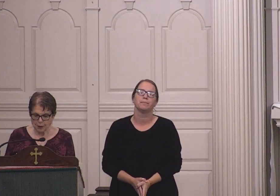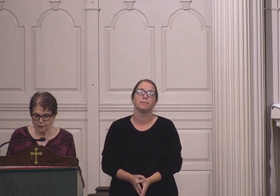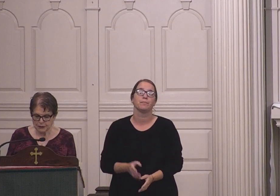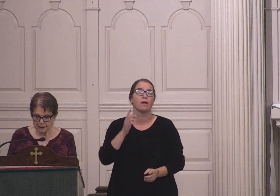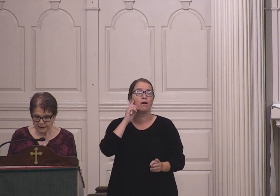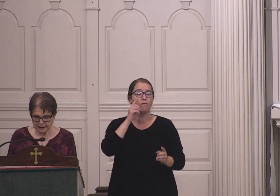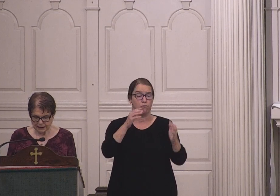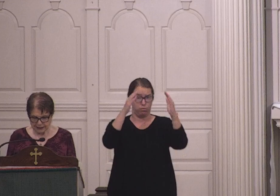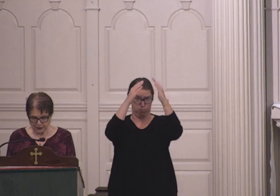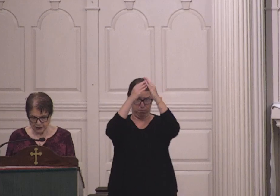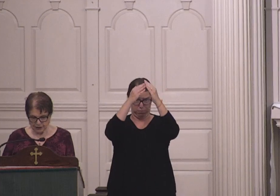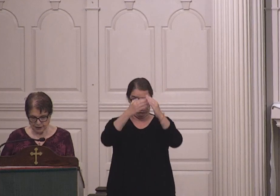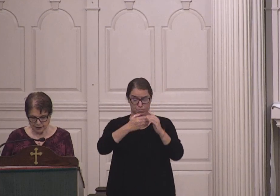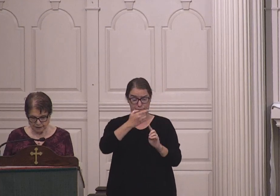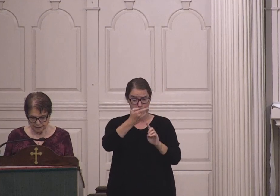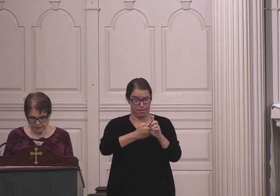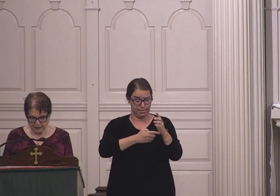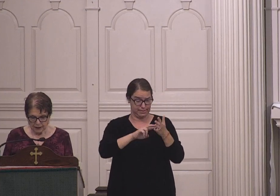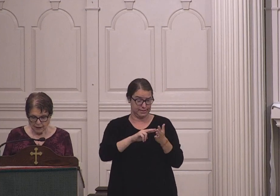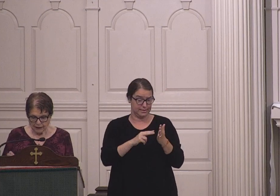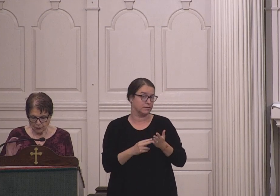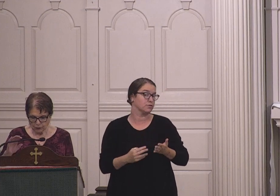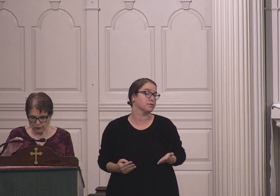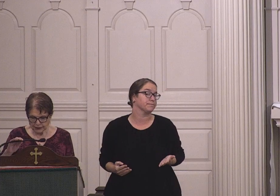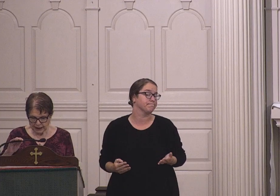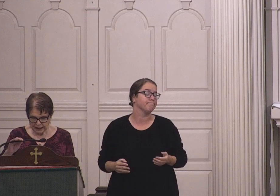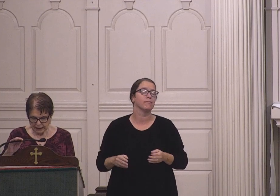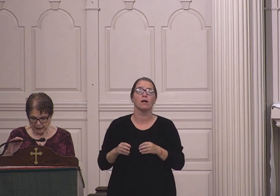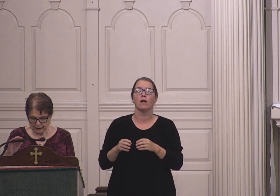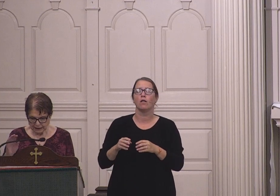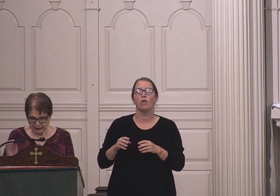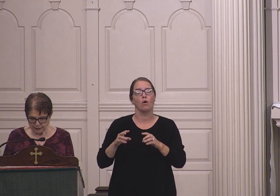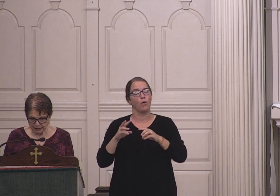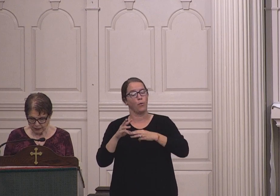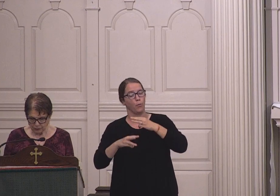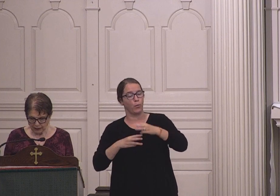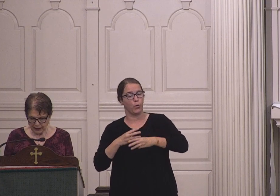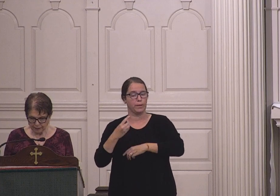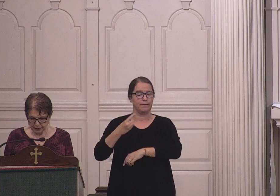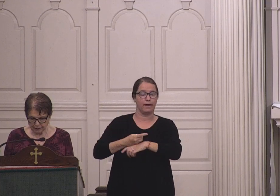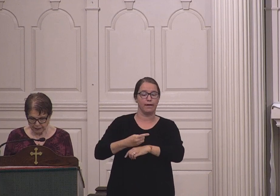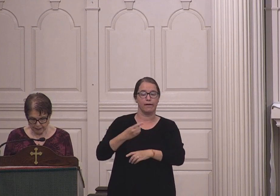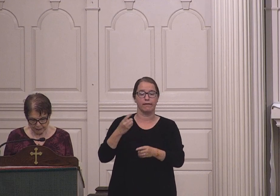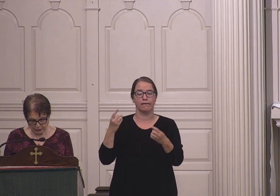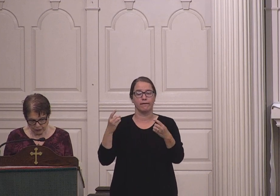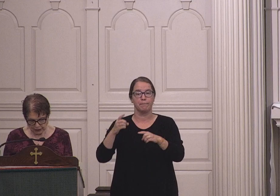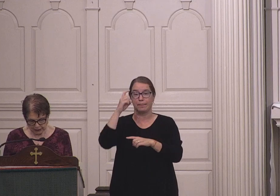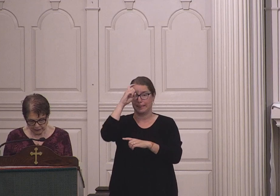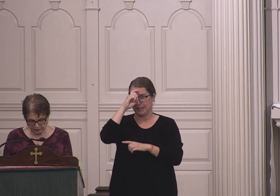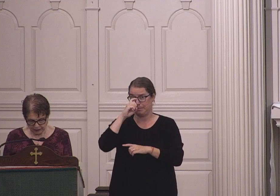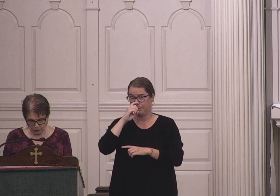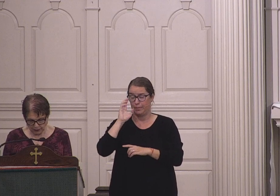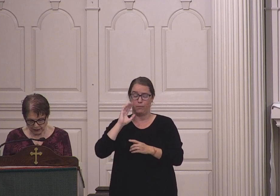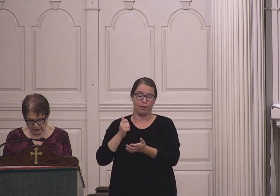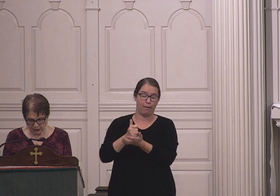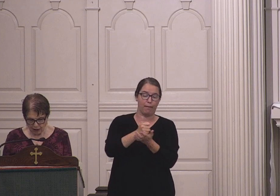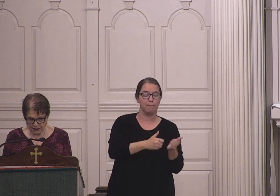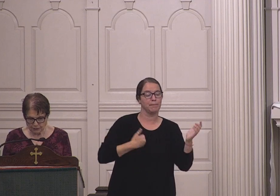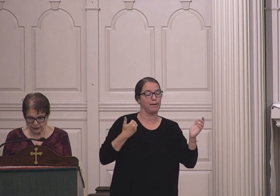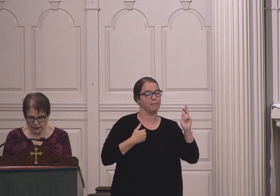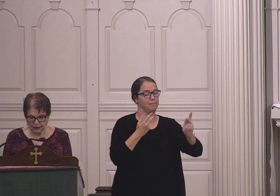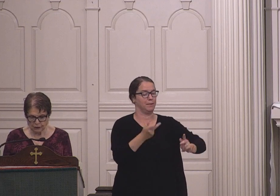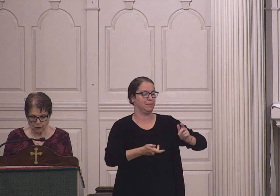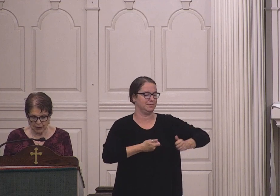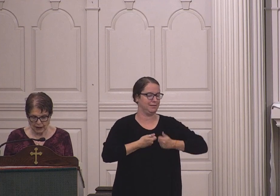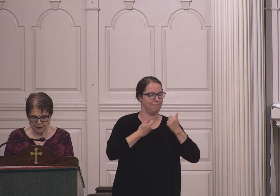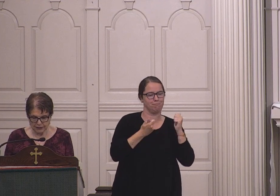For the Pope's monthly intentions, that World Day in Lisbon will help young people to live and witness the